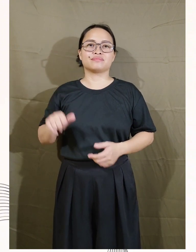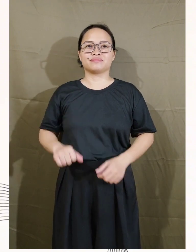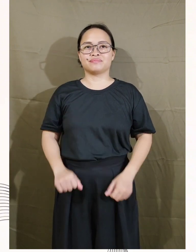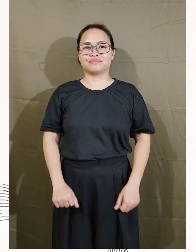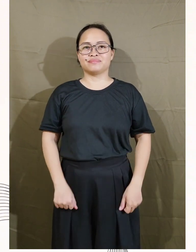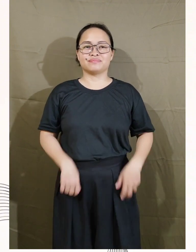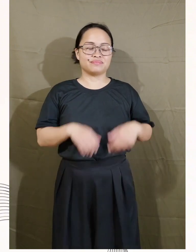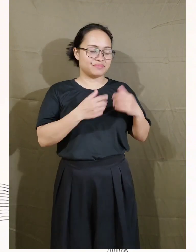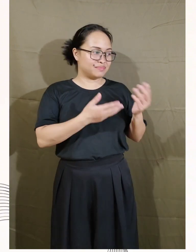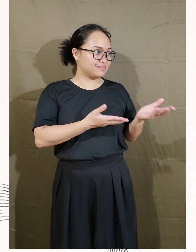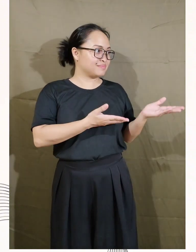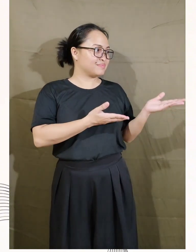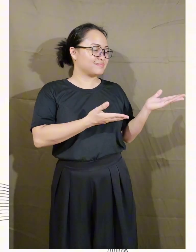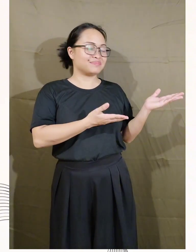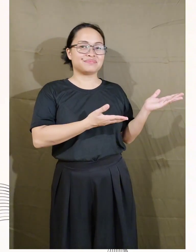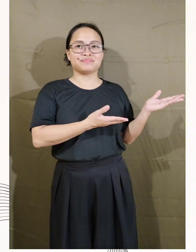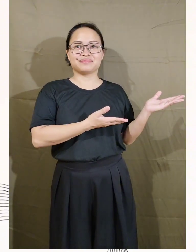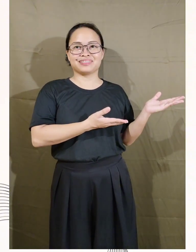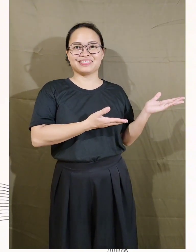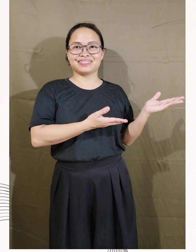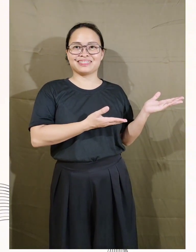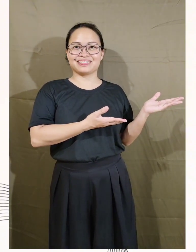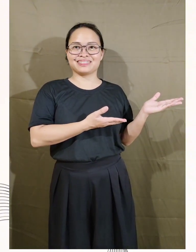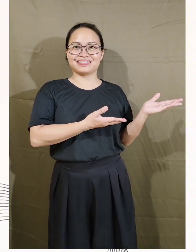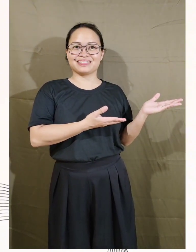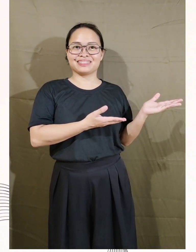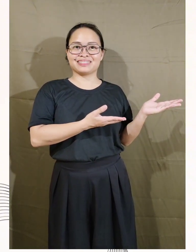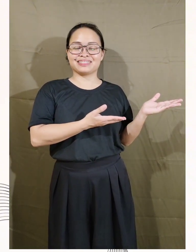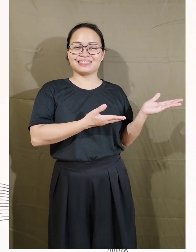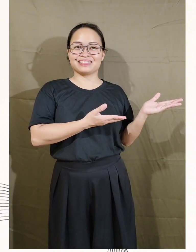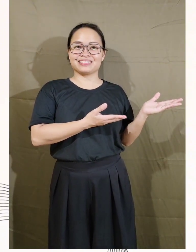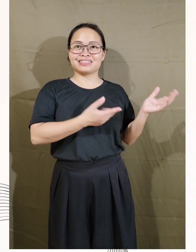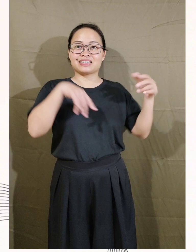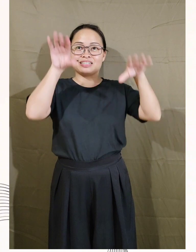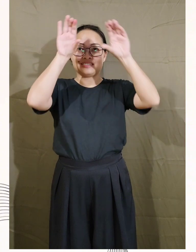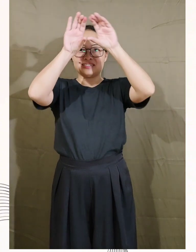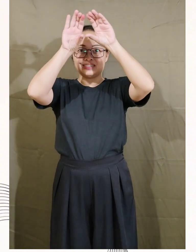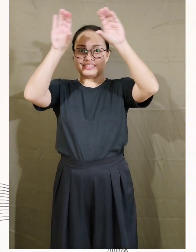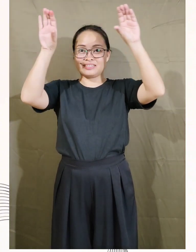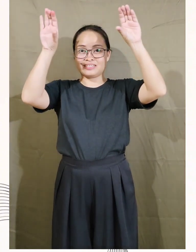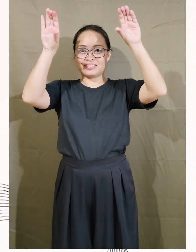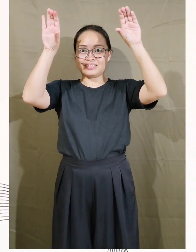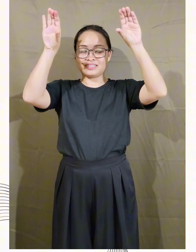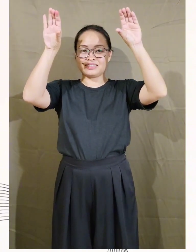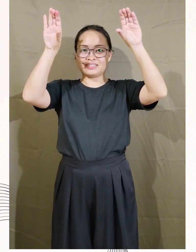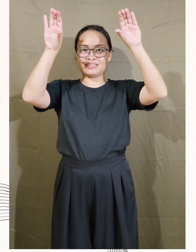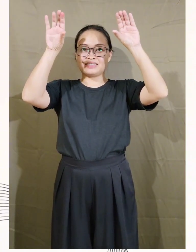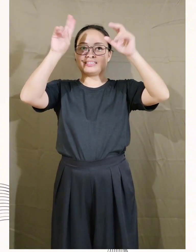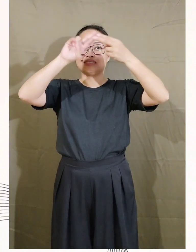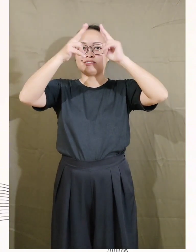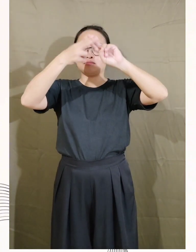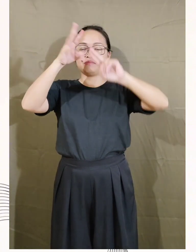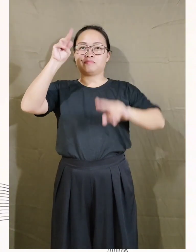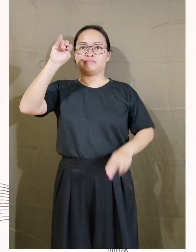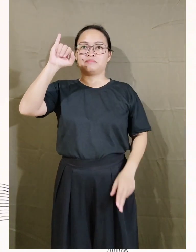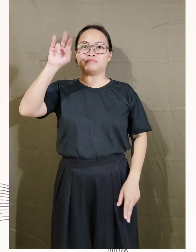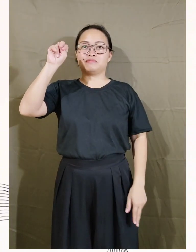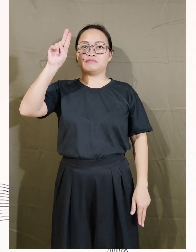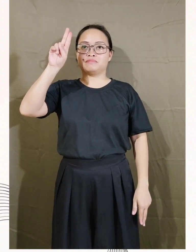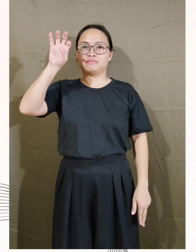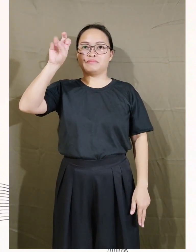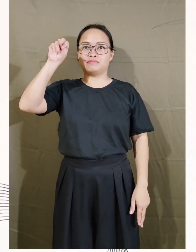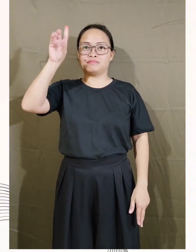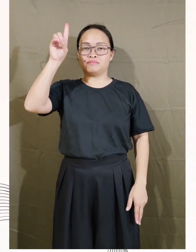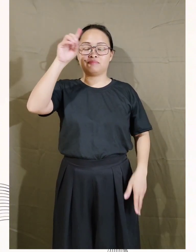2,233. Now, the number or the top number or the number that is being pointed out is what we call